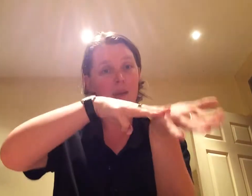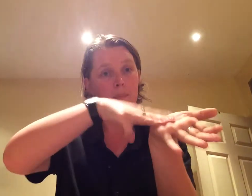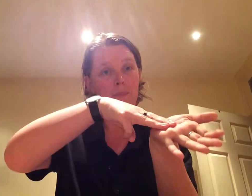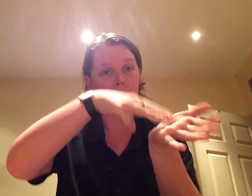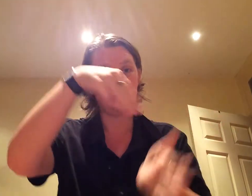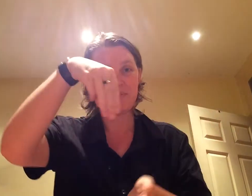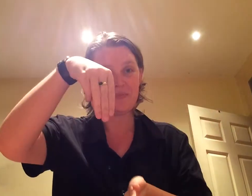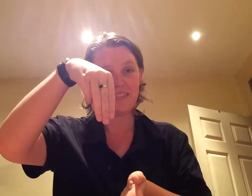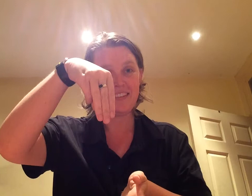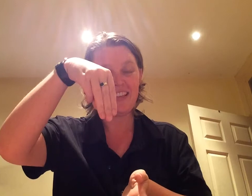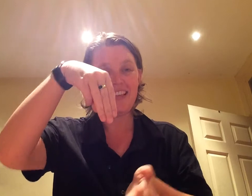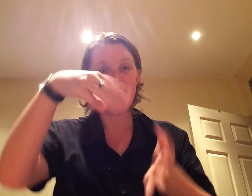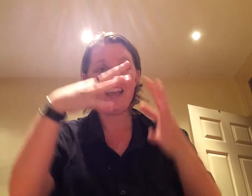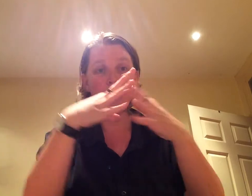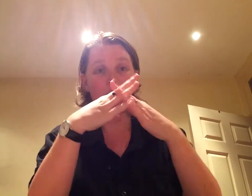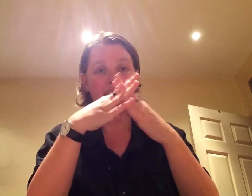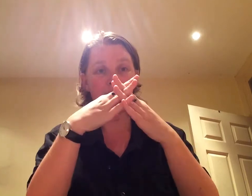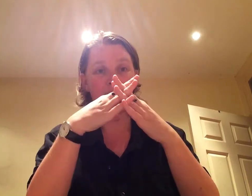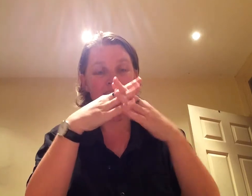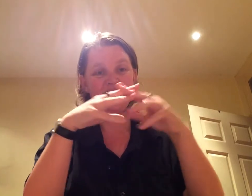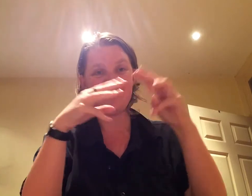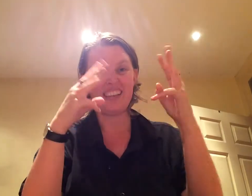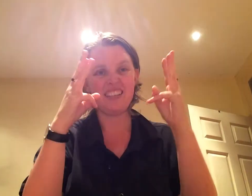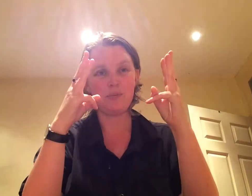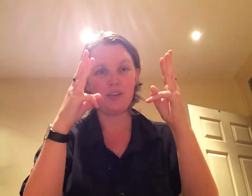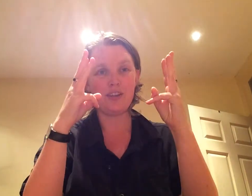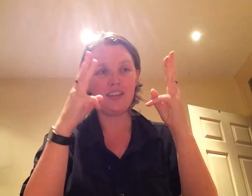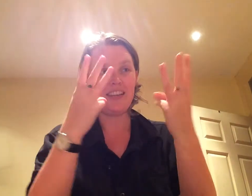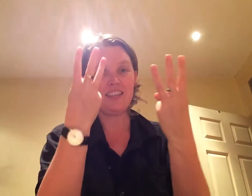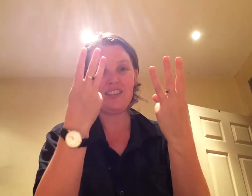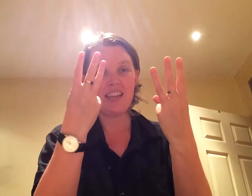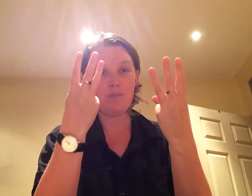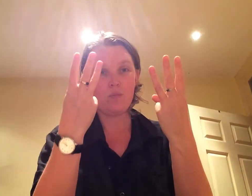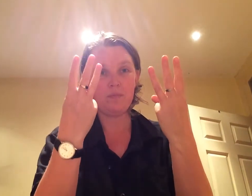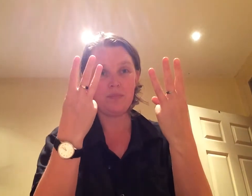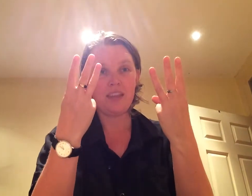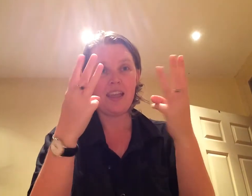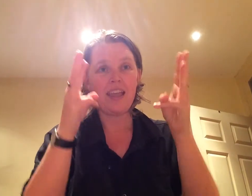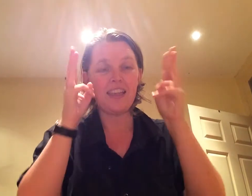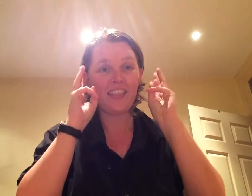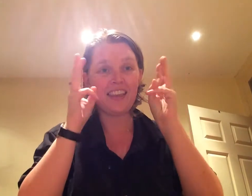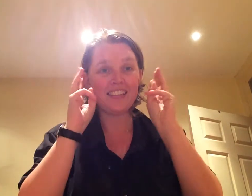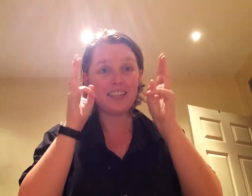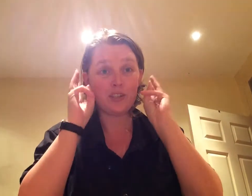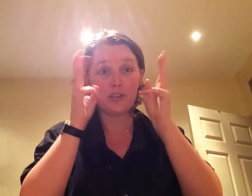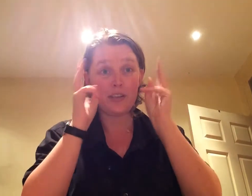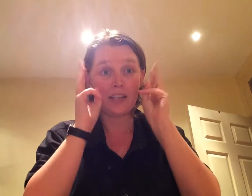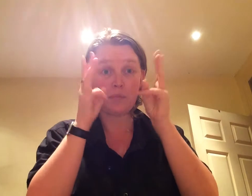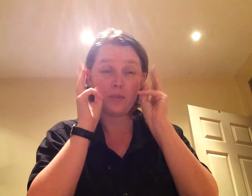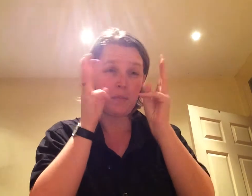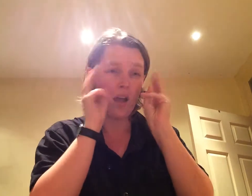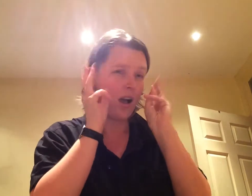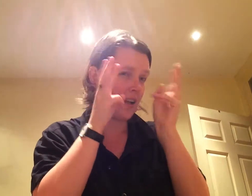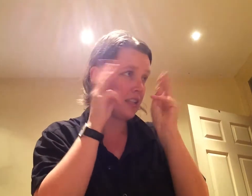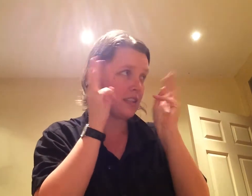M, and Williams, it's like a W, so it's M, and then it's near my eyes because I'm